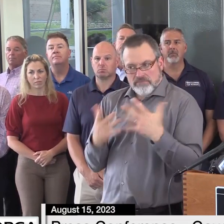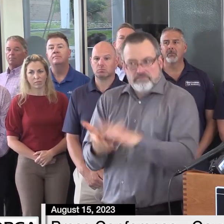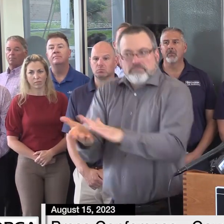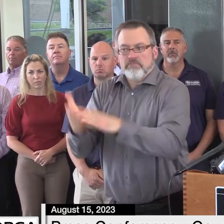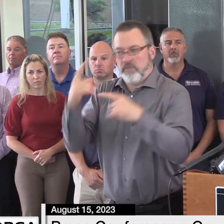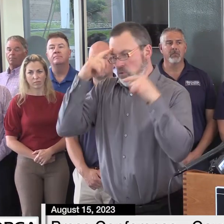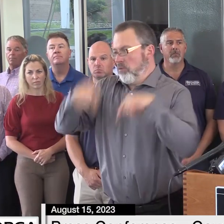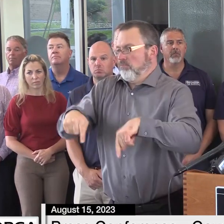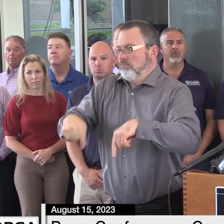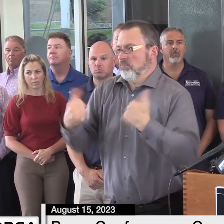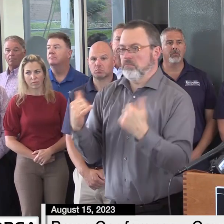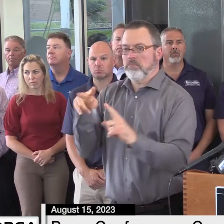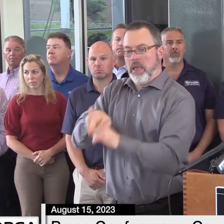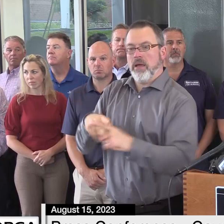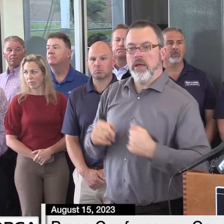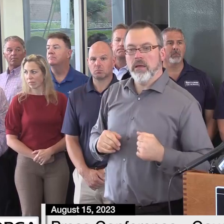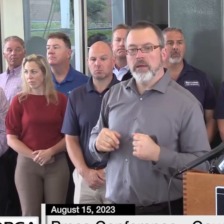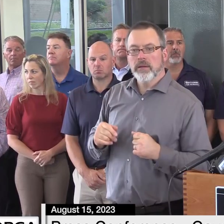Because